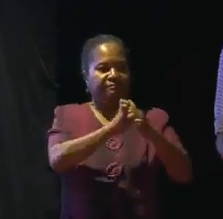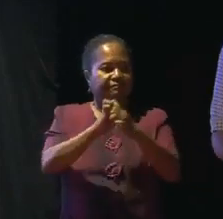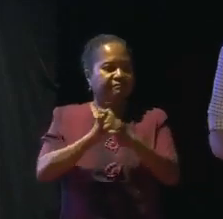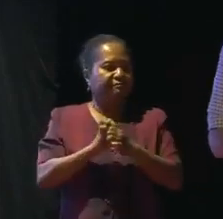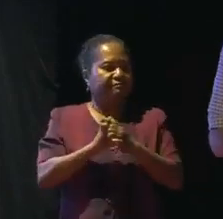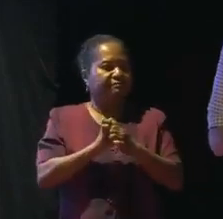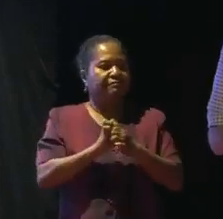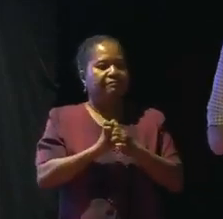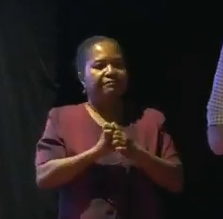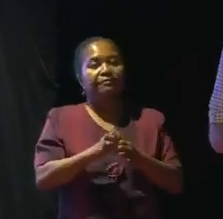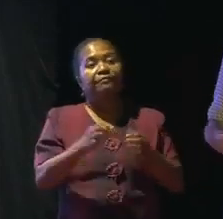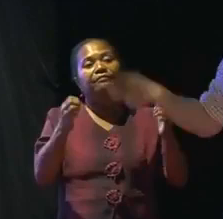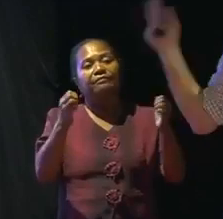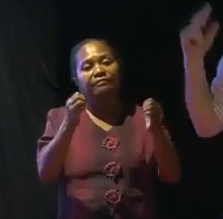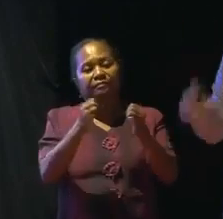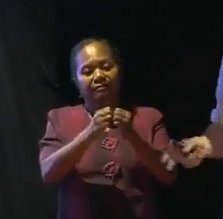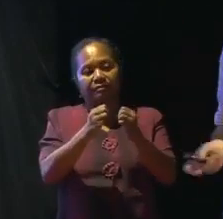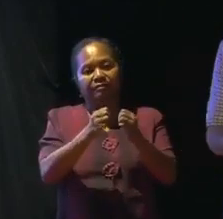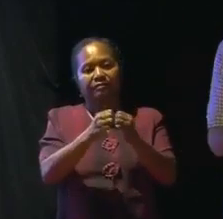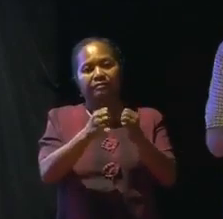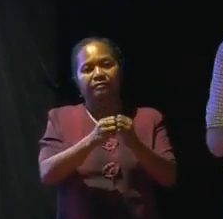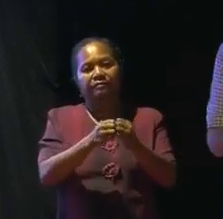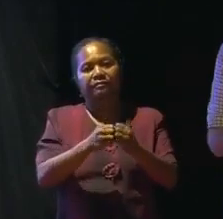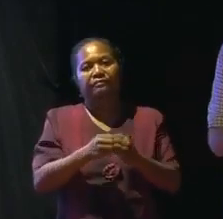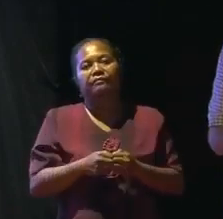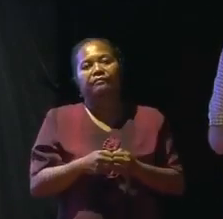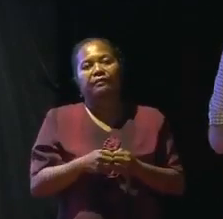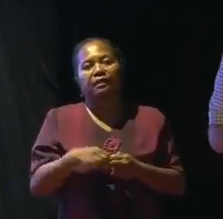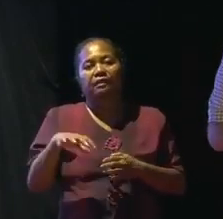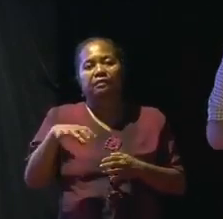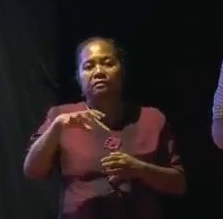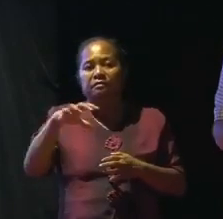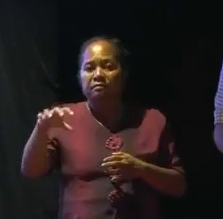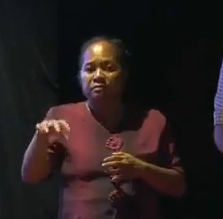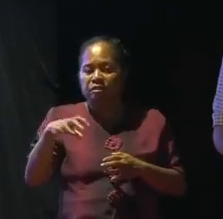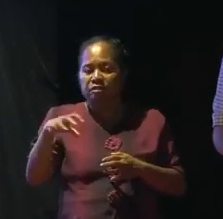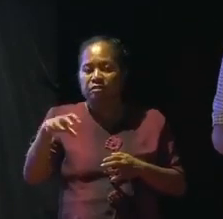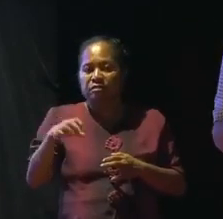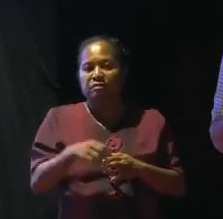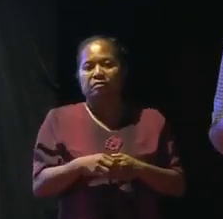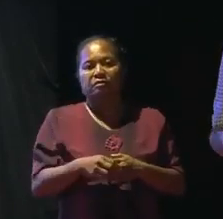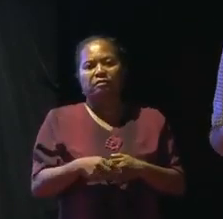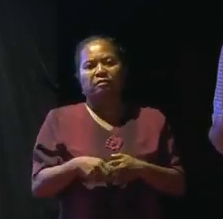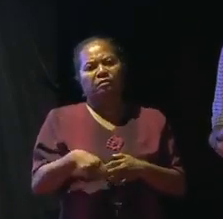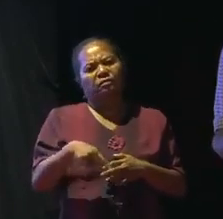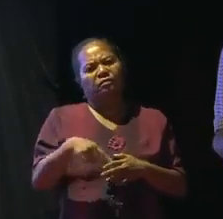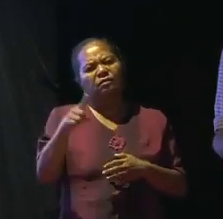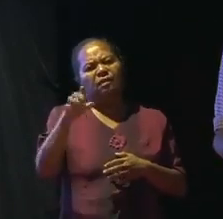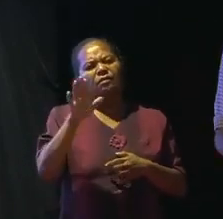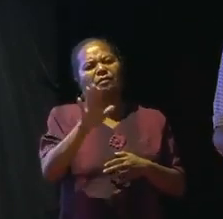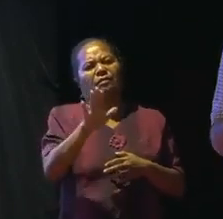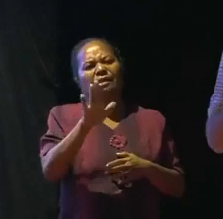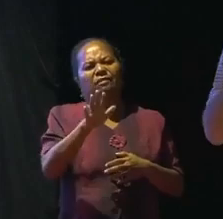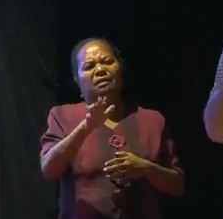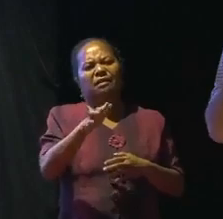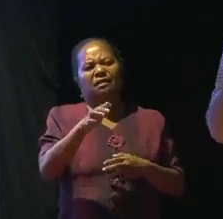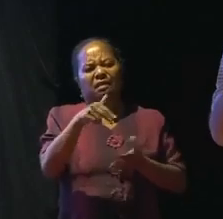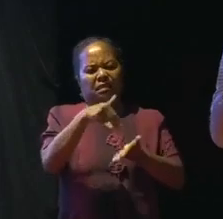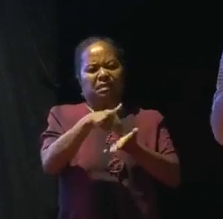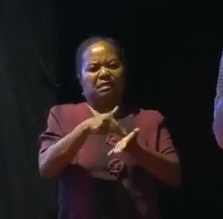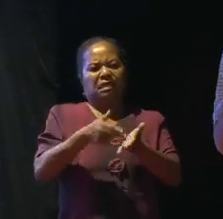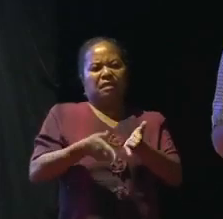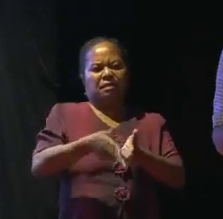the interactions at the moment, especially in the regional areas, are in person. You have to go wait in line. I know